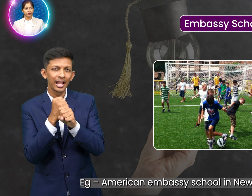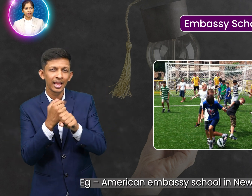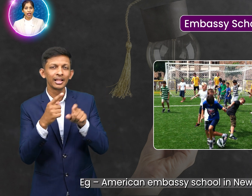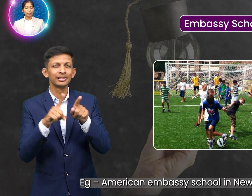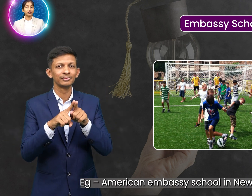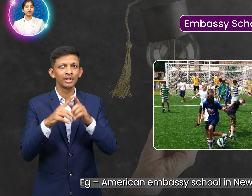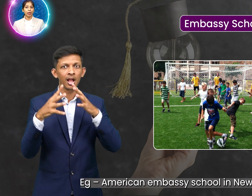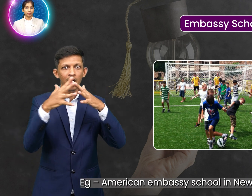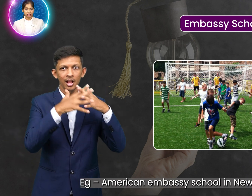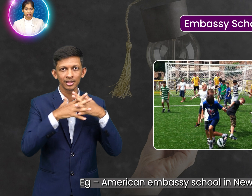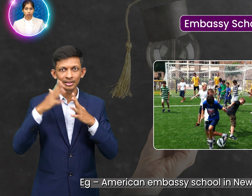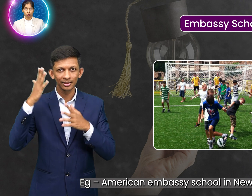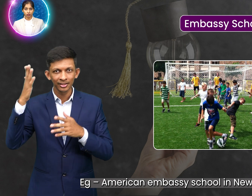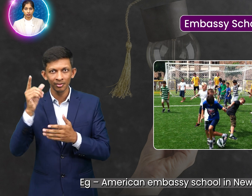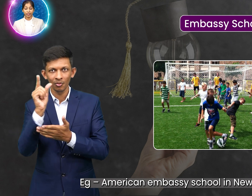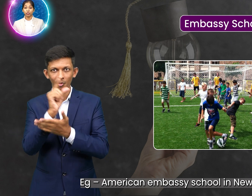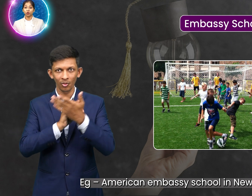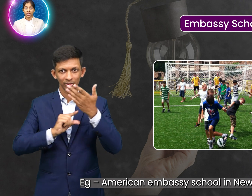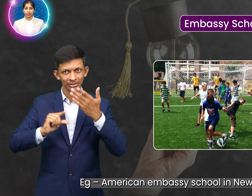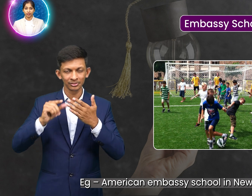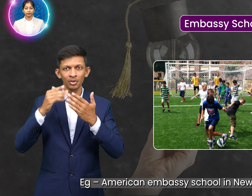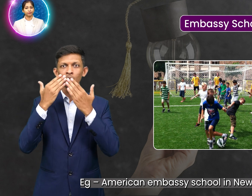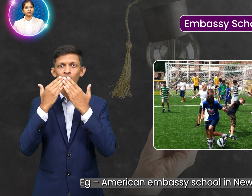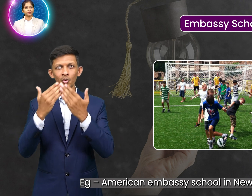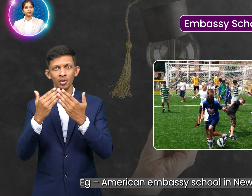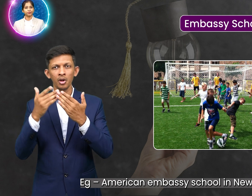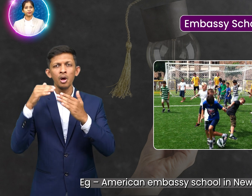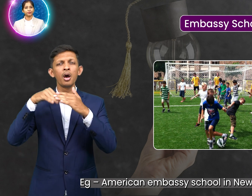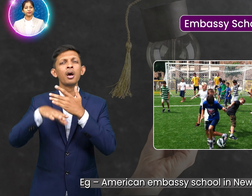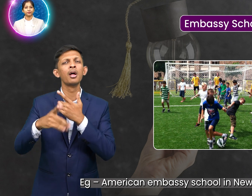Example, American Embassy School in New Delhi.